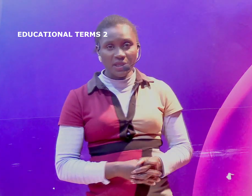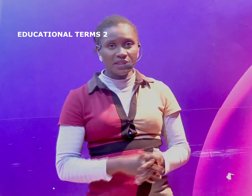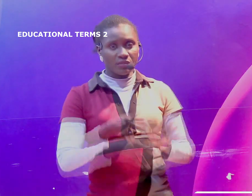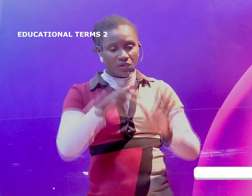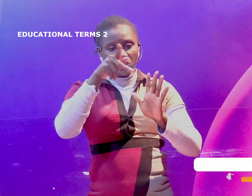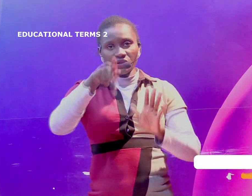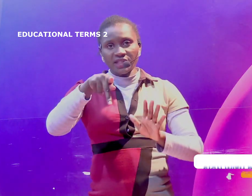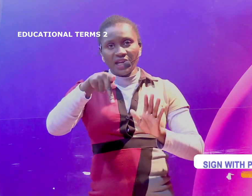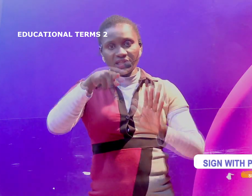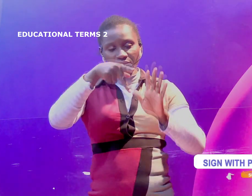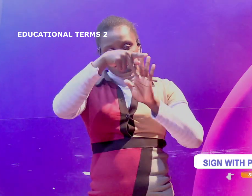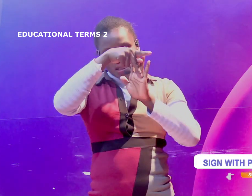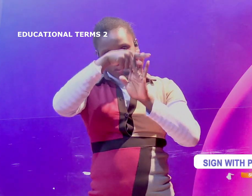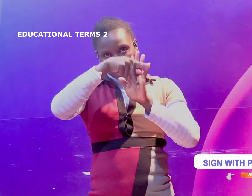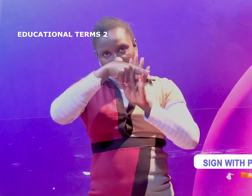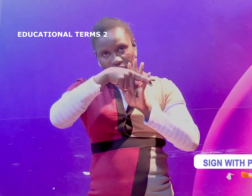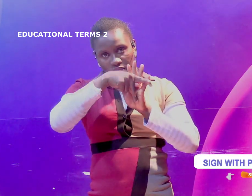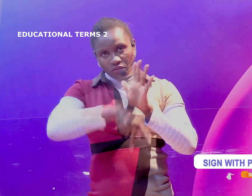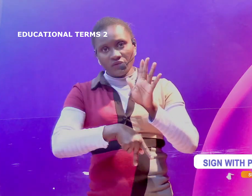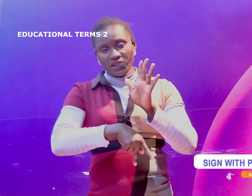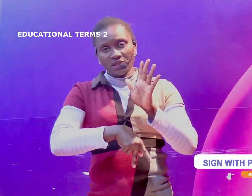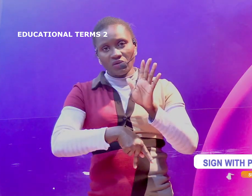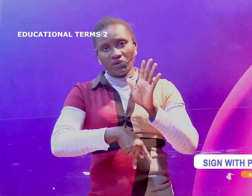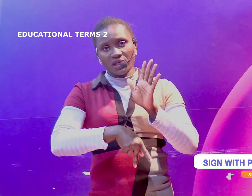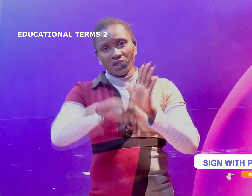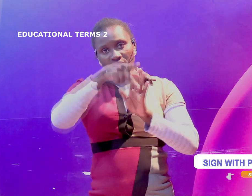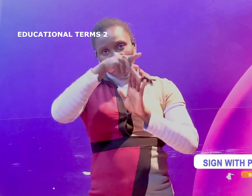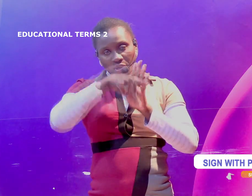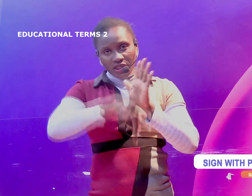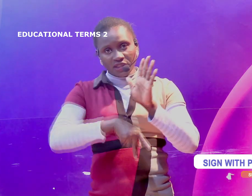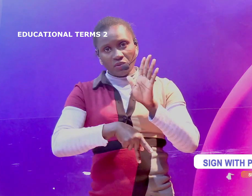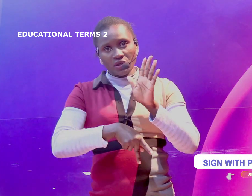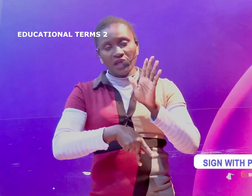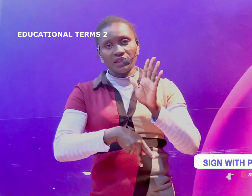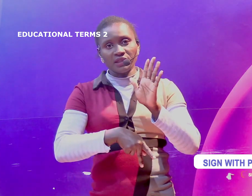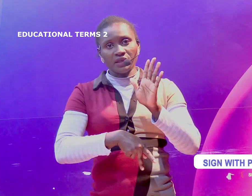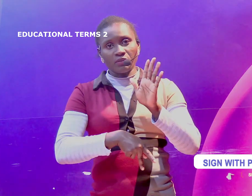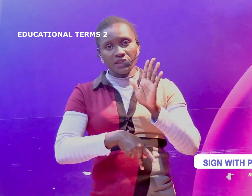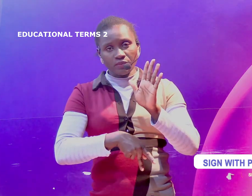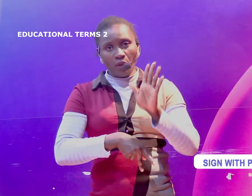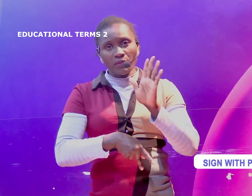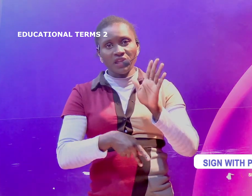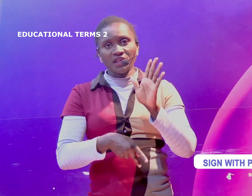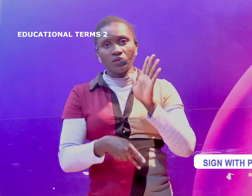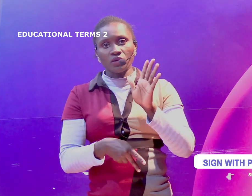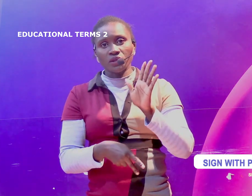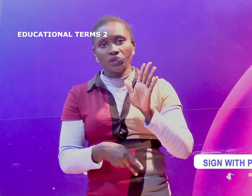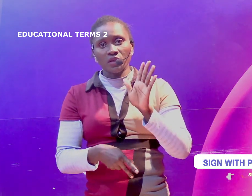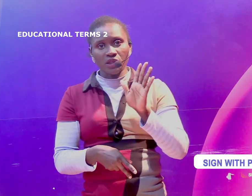So using a letter P, we just move it downward, principle. And this is the principle, meaning the rules, not the principal for